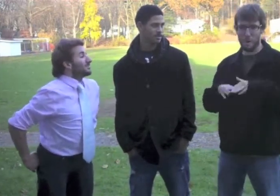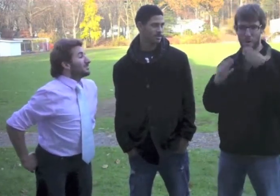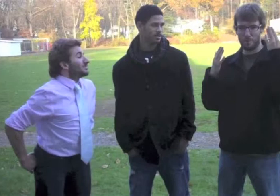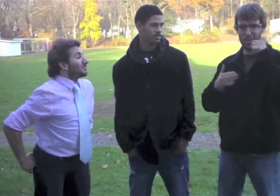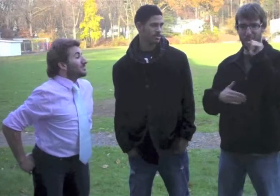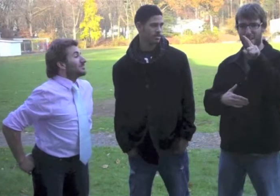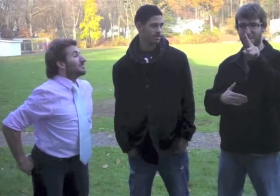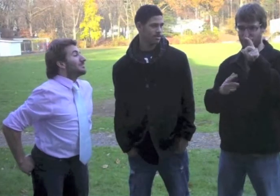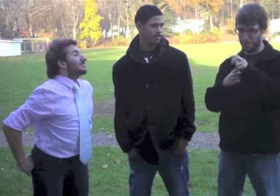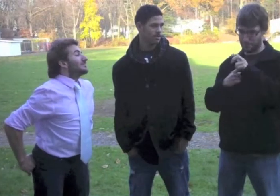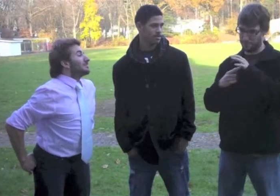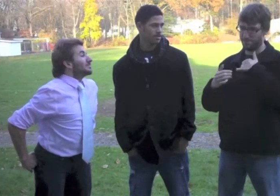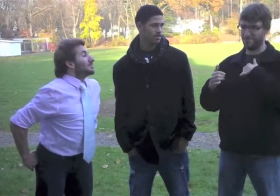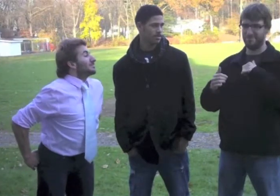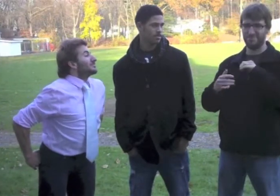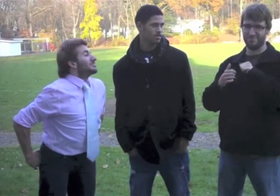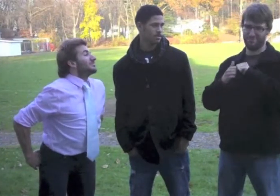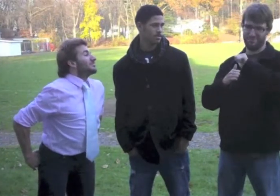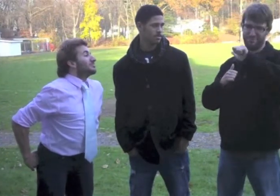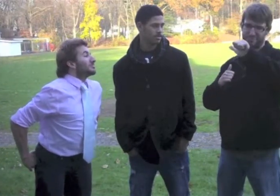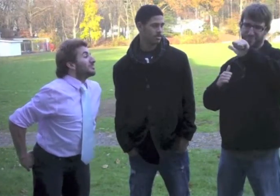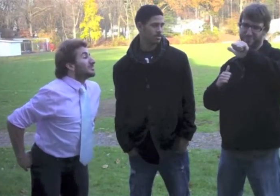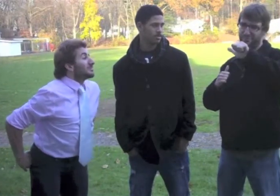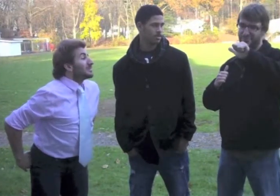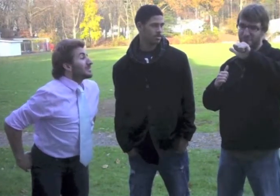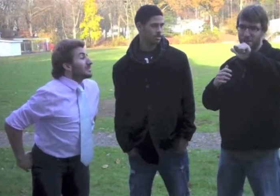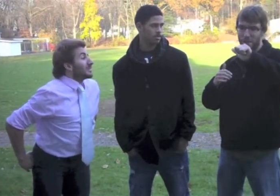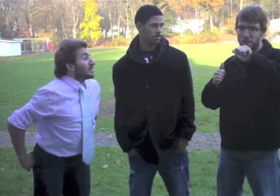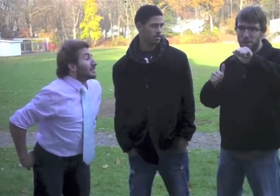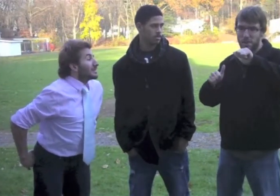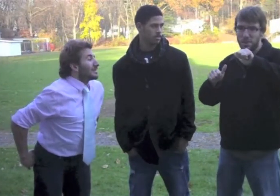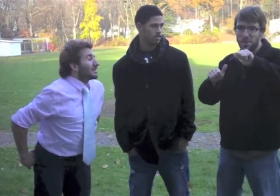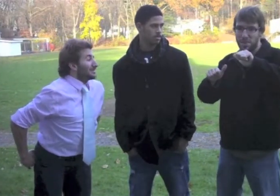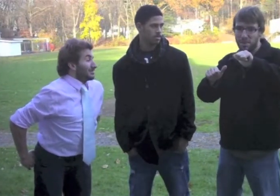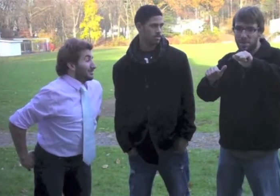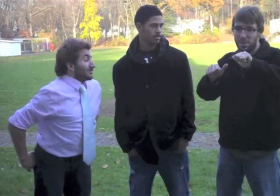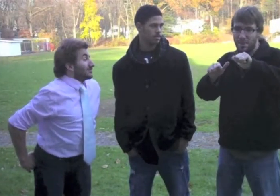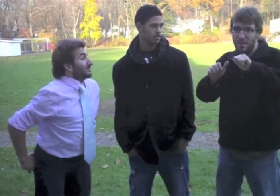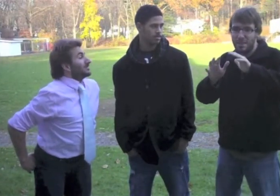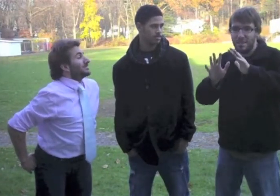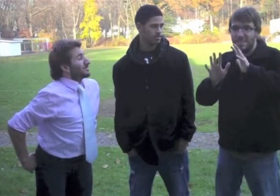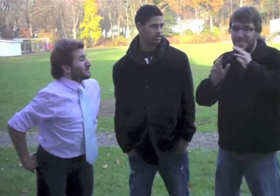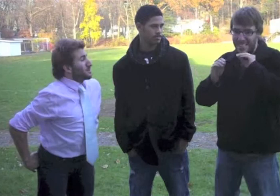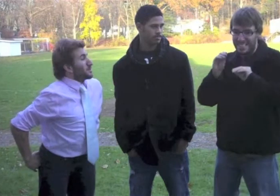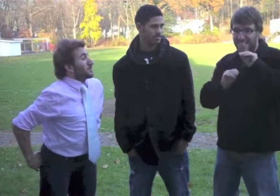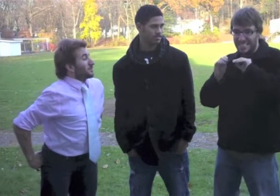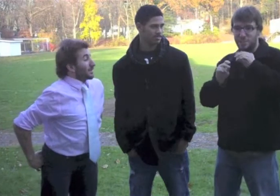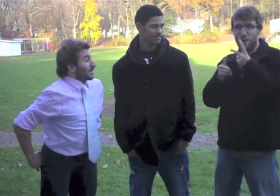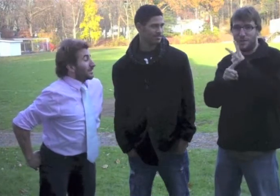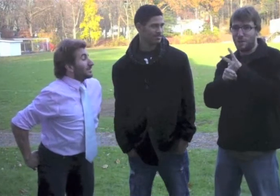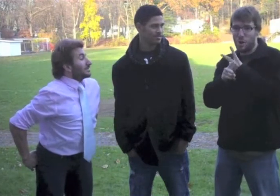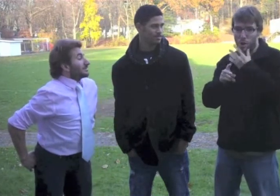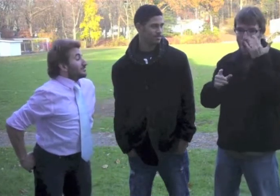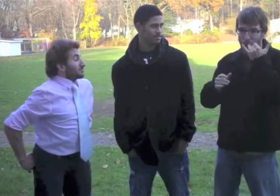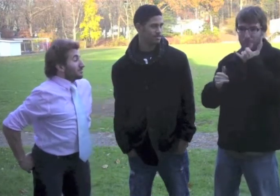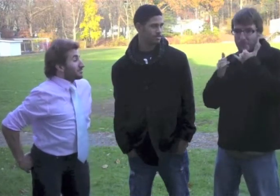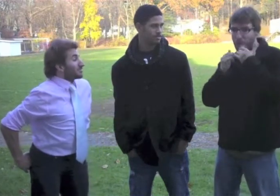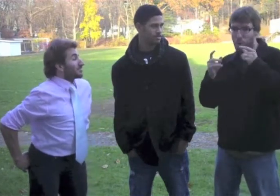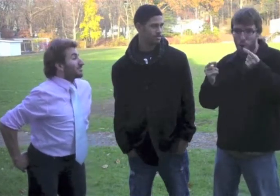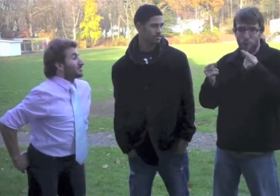our second game was against American School for the Deaf. We opened with a large lead, but they were quick to catch up. We had to correct